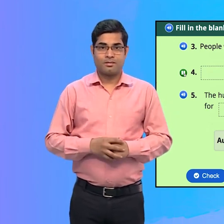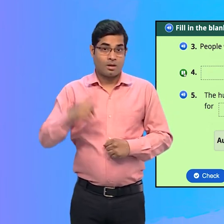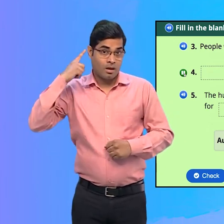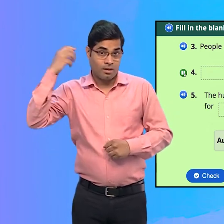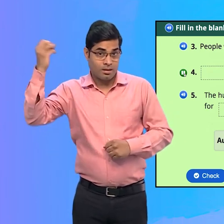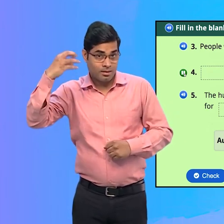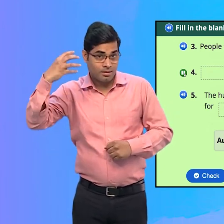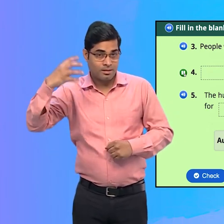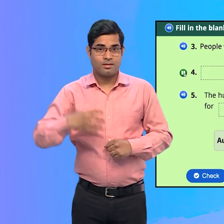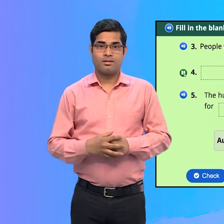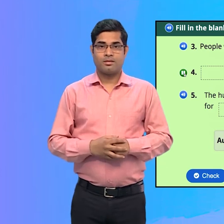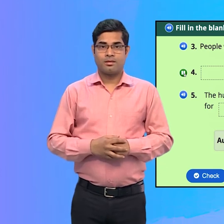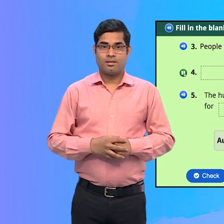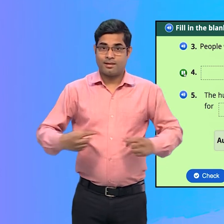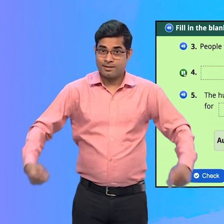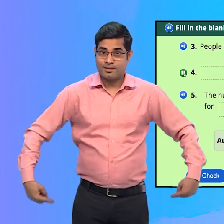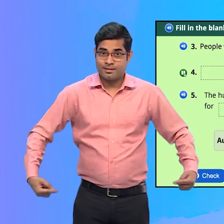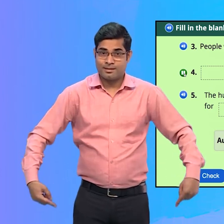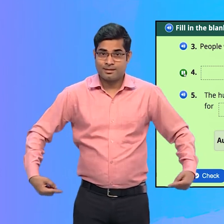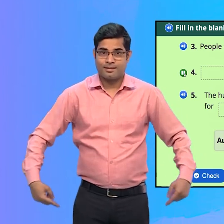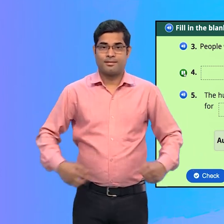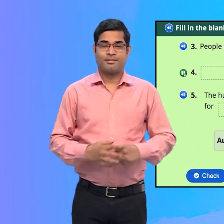Audio instructions. Wheelchairs.